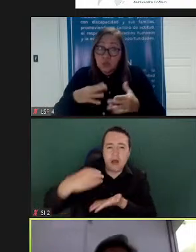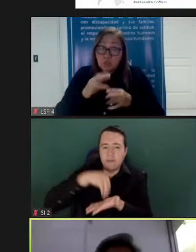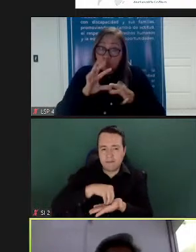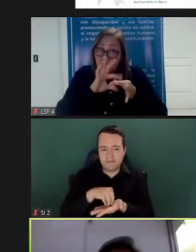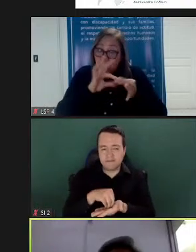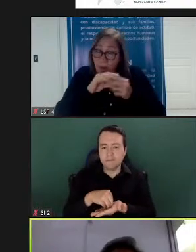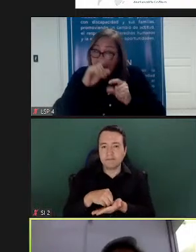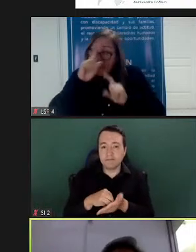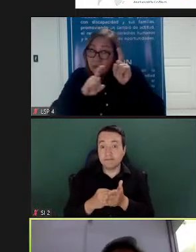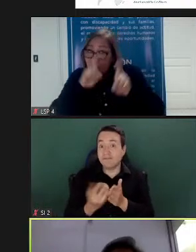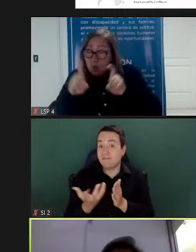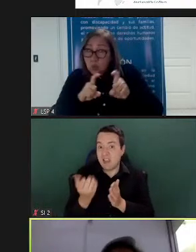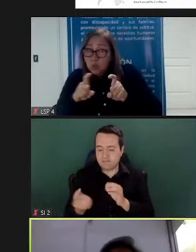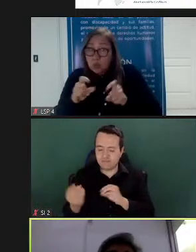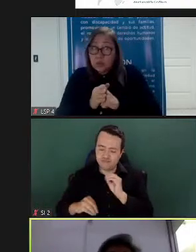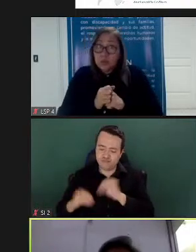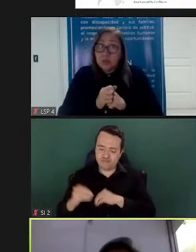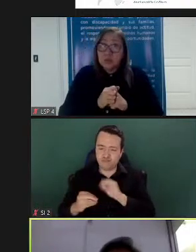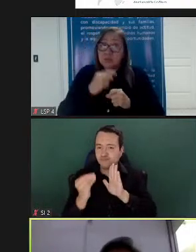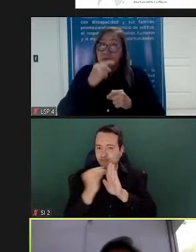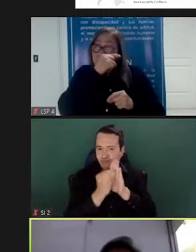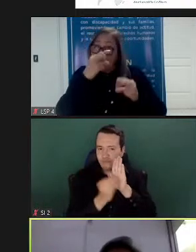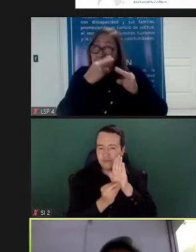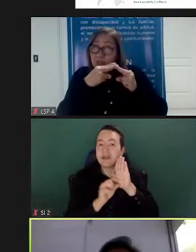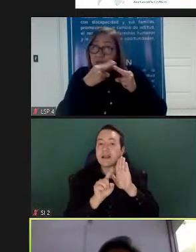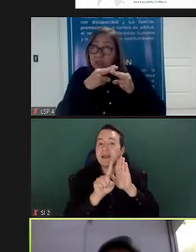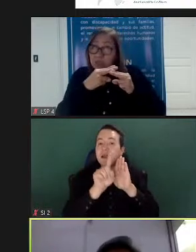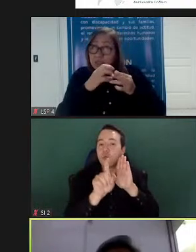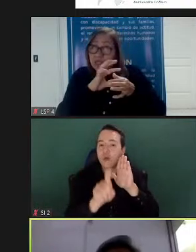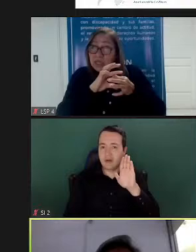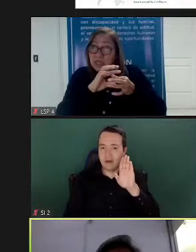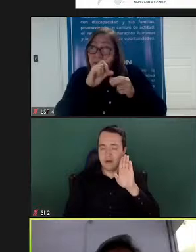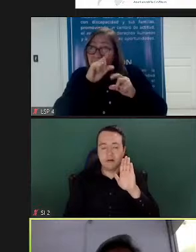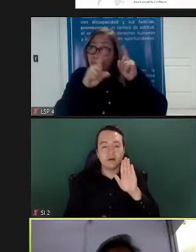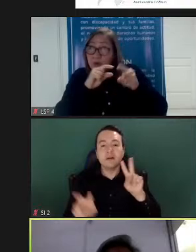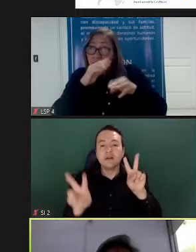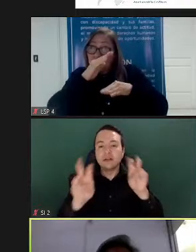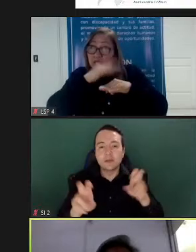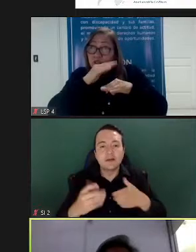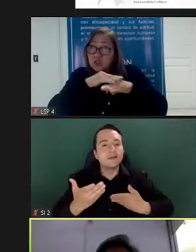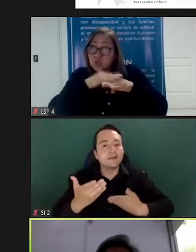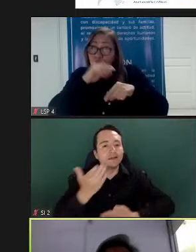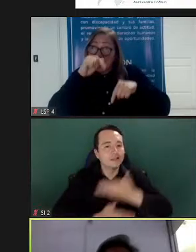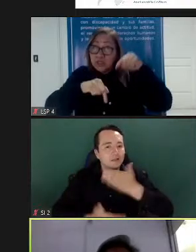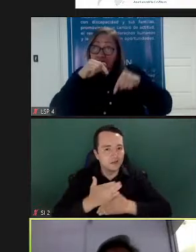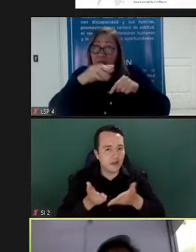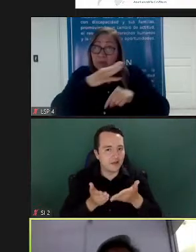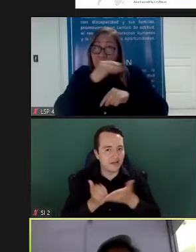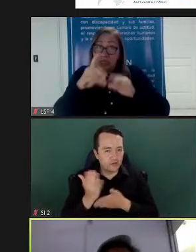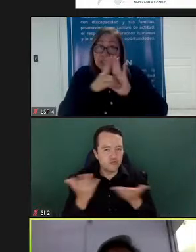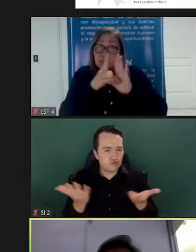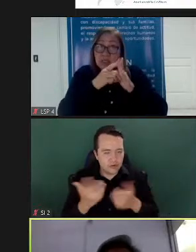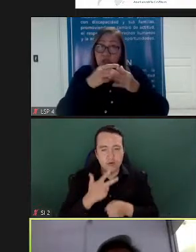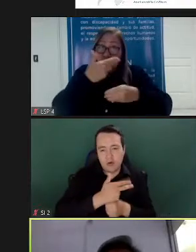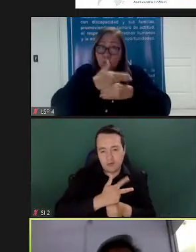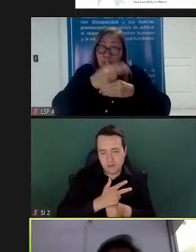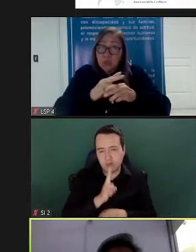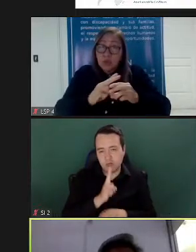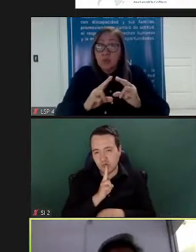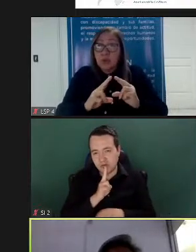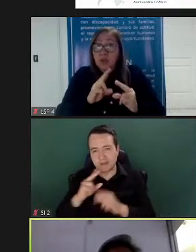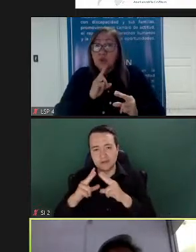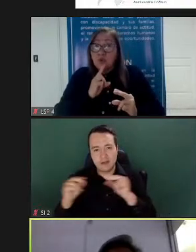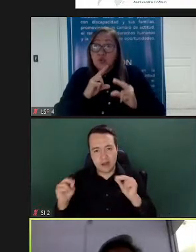we have created a survey called subregional survey on disabilities and rights in